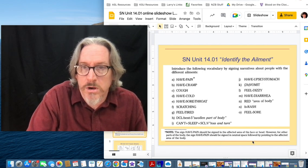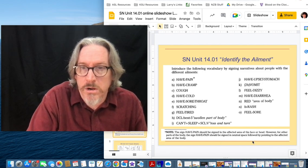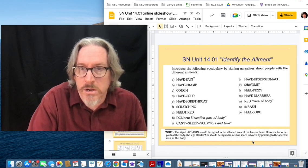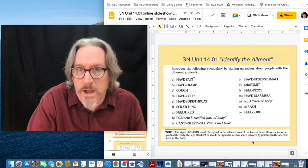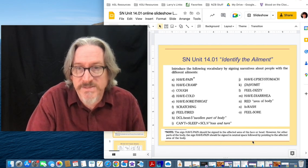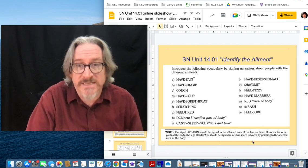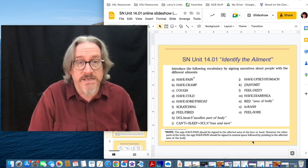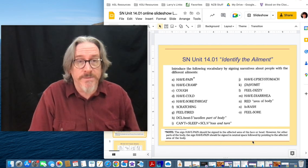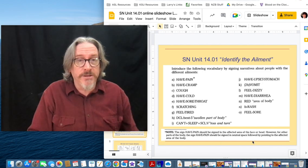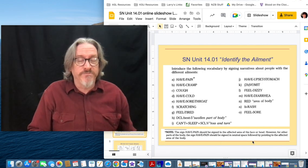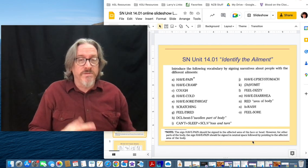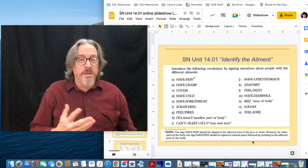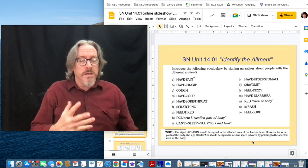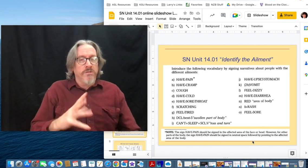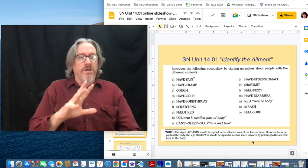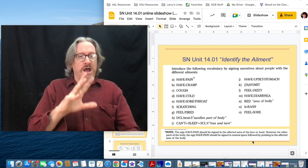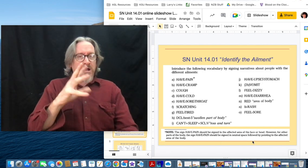So upset stomach.